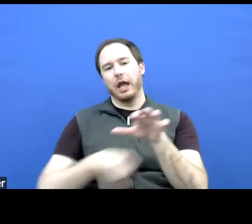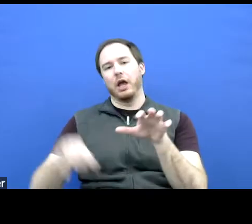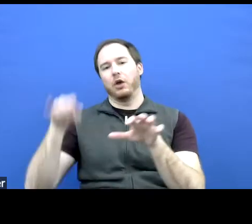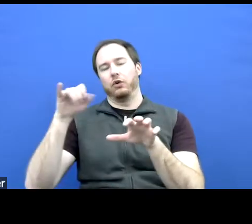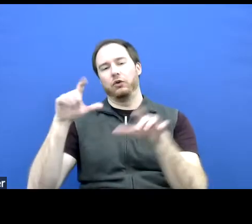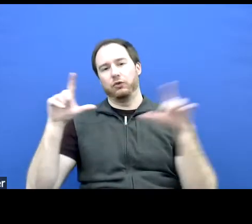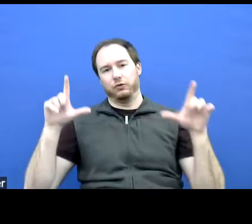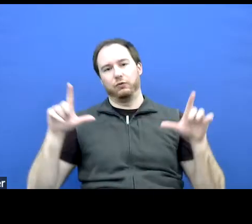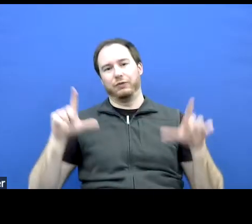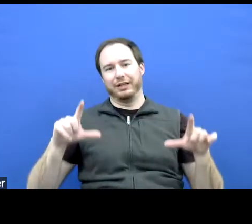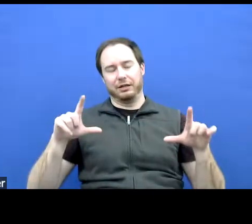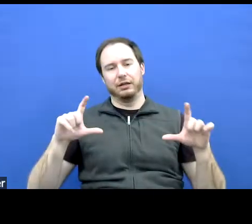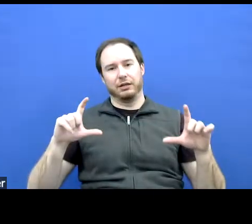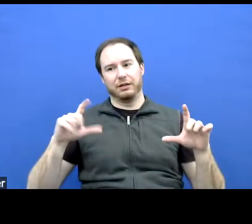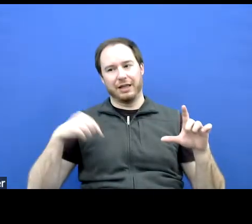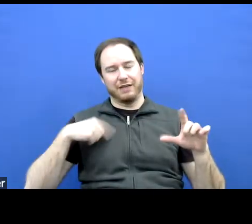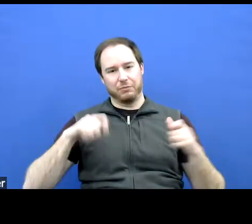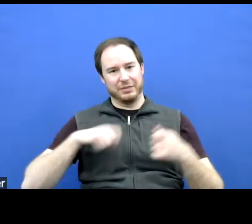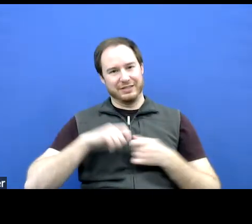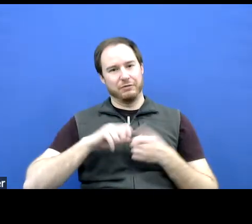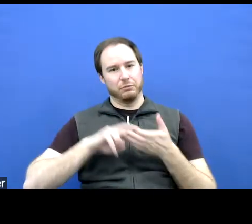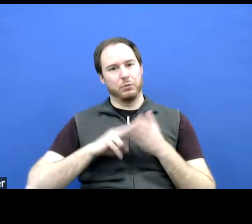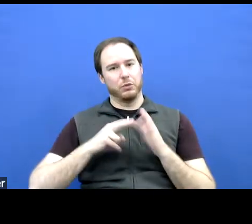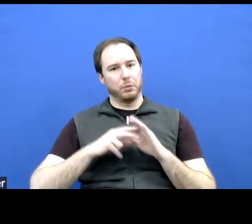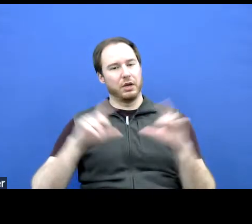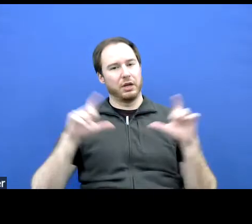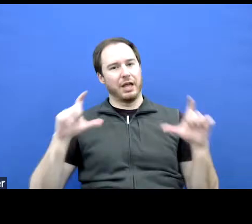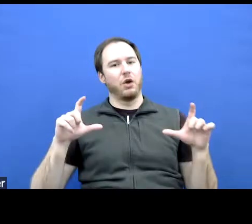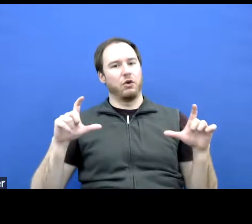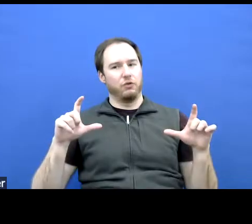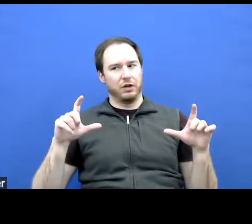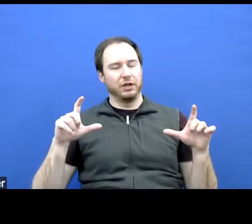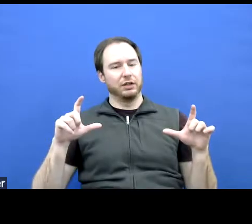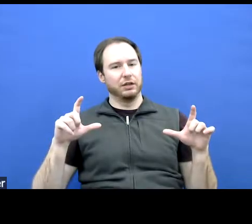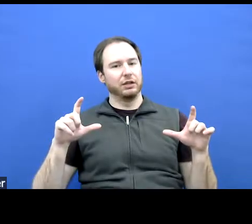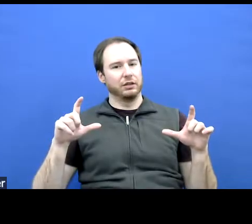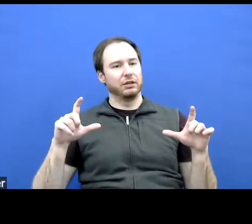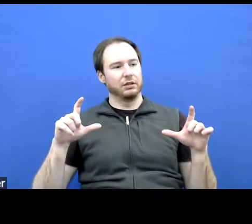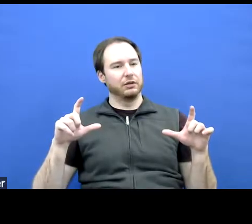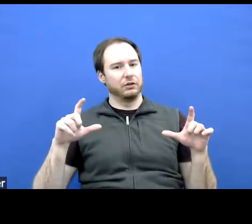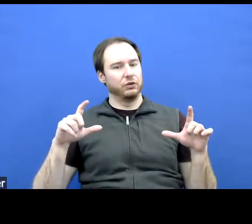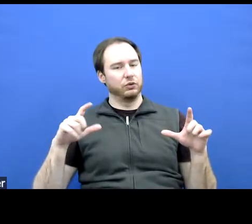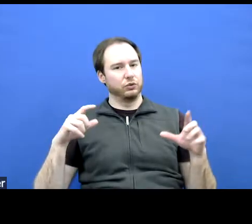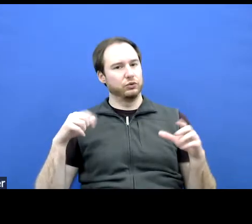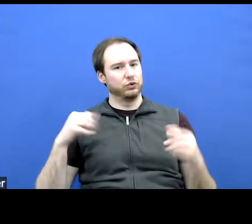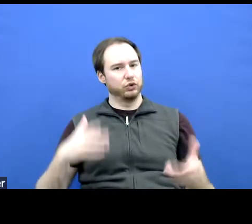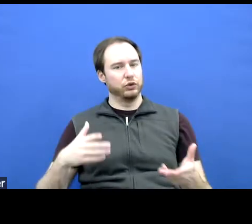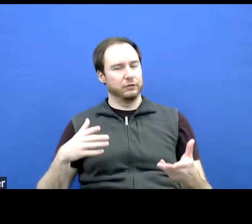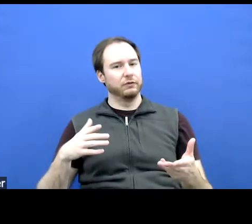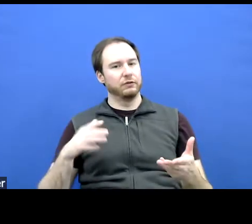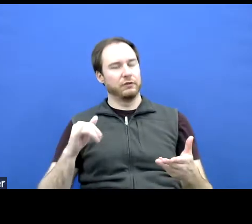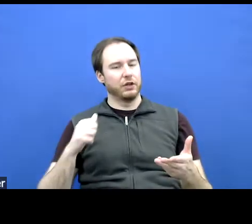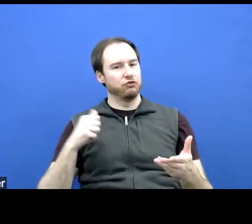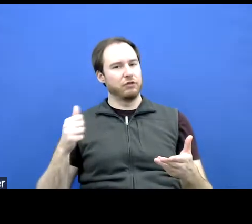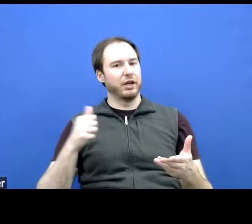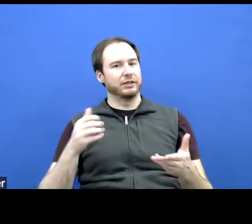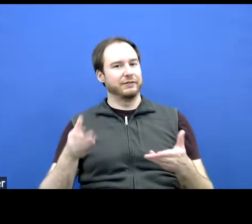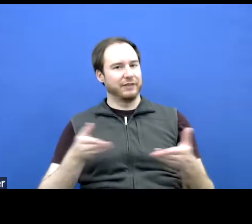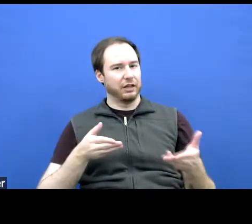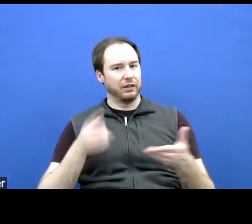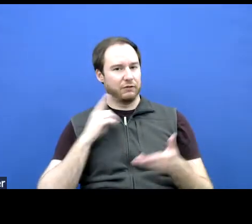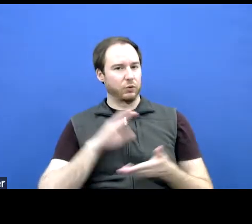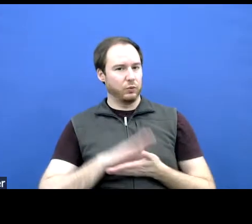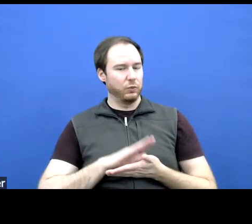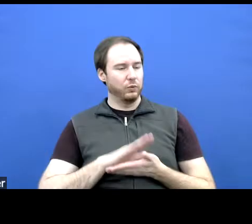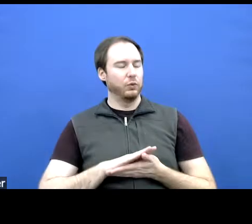has a distinct purpose also in the fact of serving the transit vehicles for the